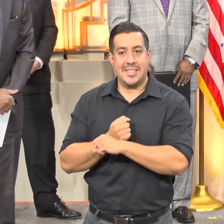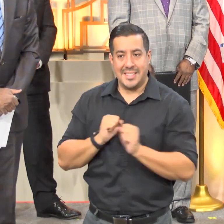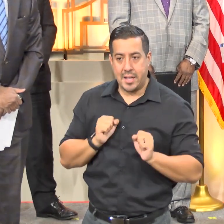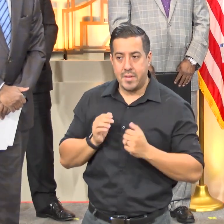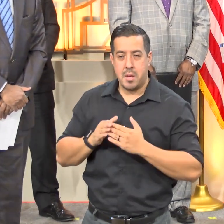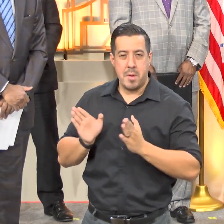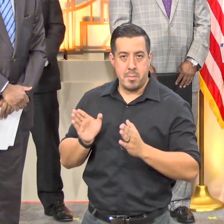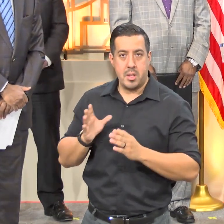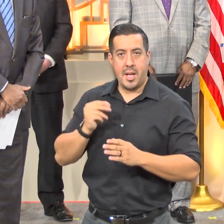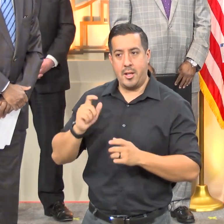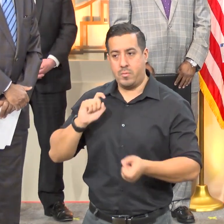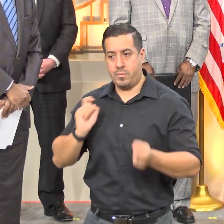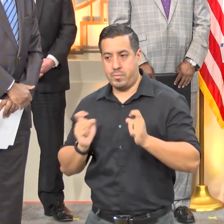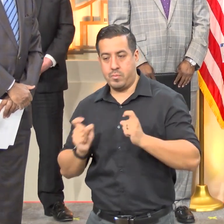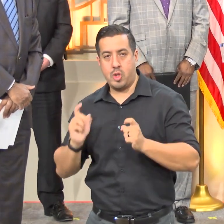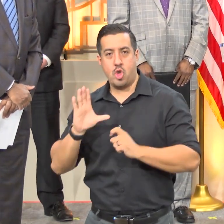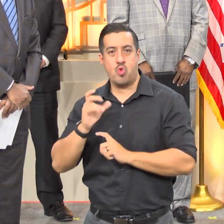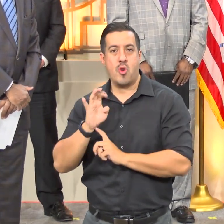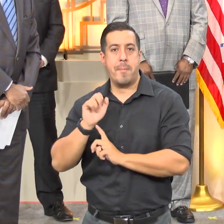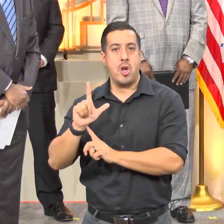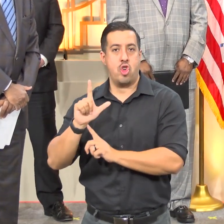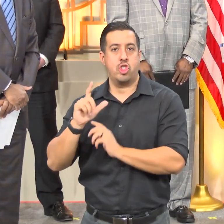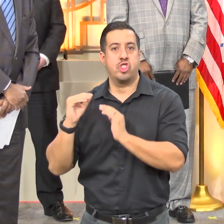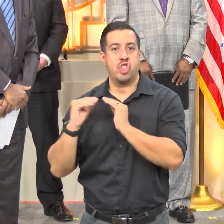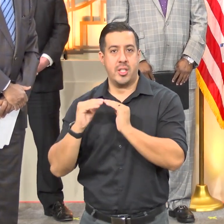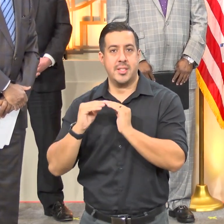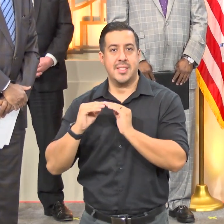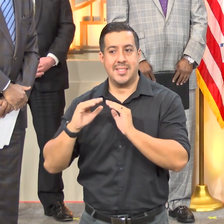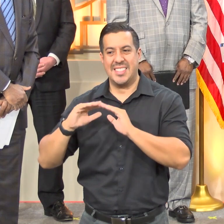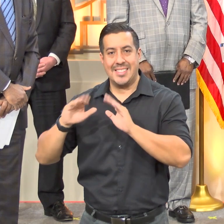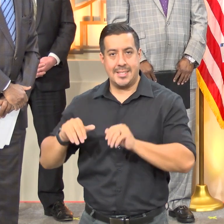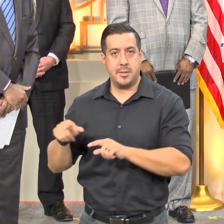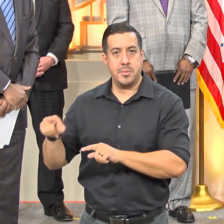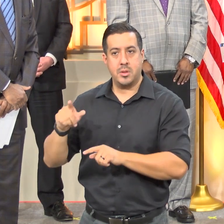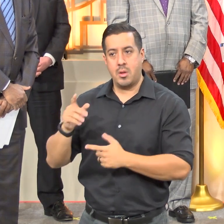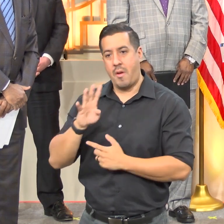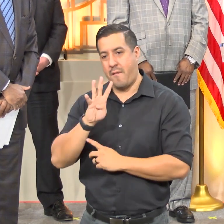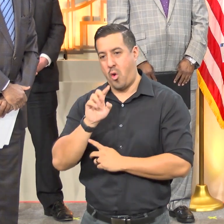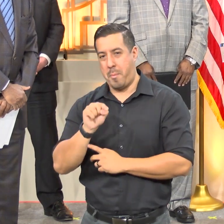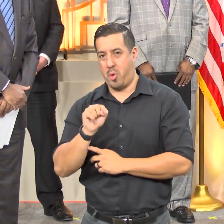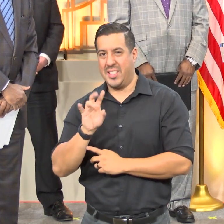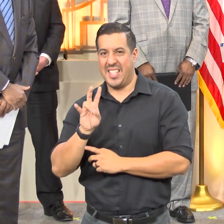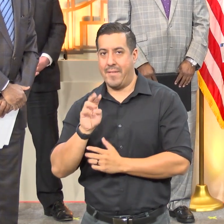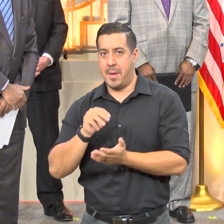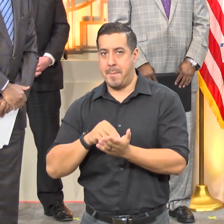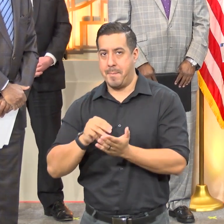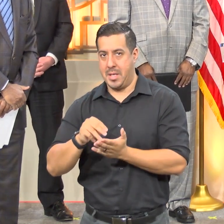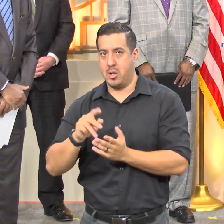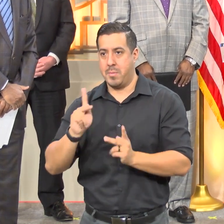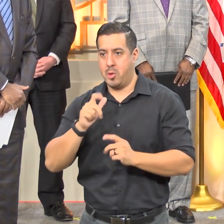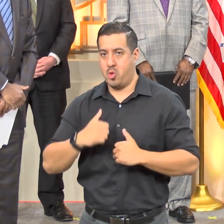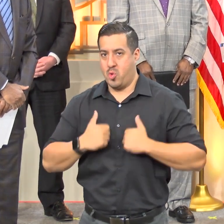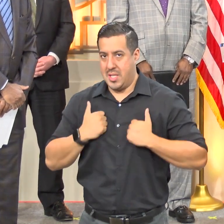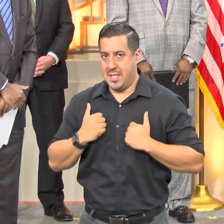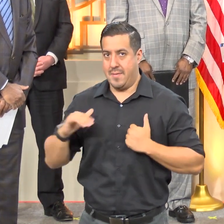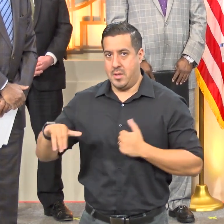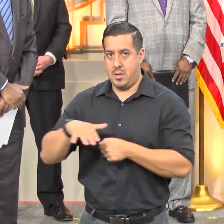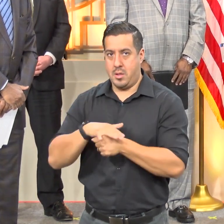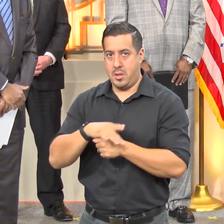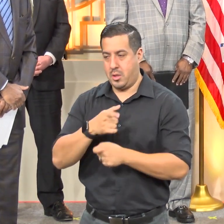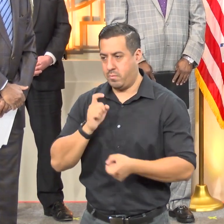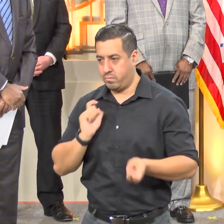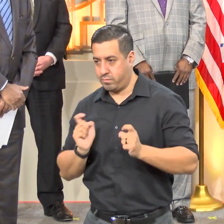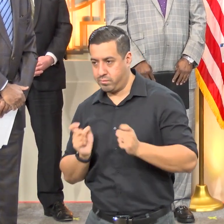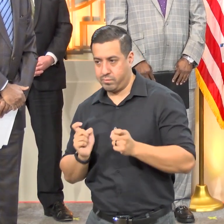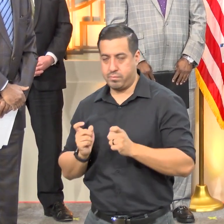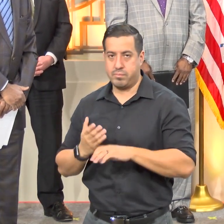and reform the criminal justice system in support of the 4.7 million residents of Harris County. I